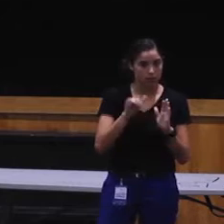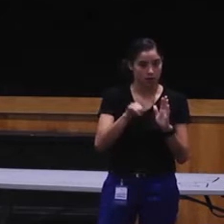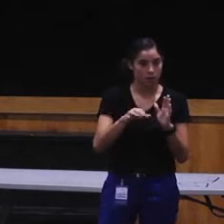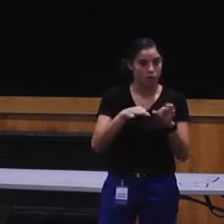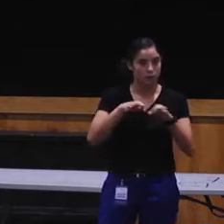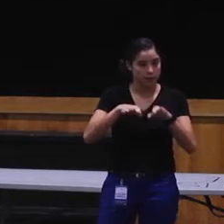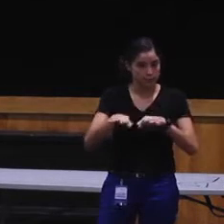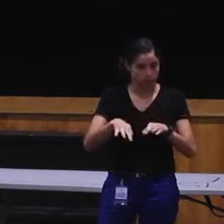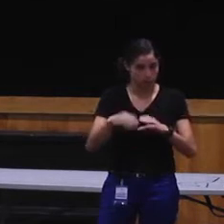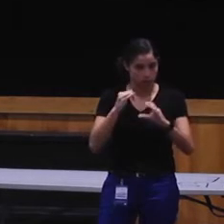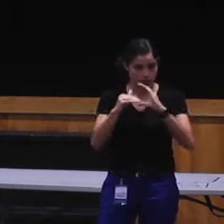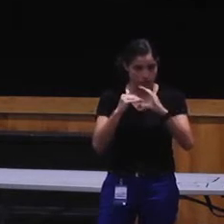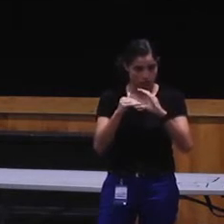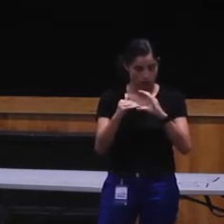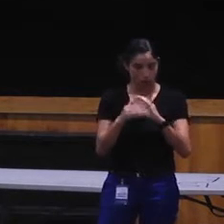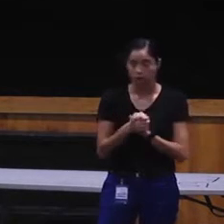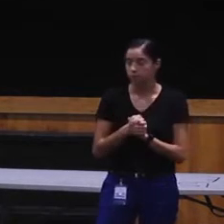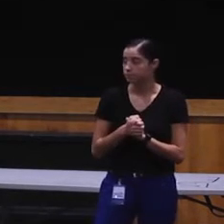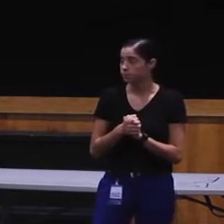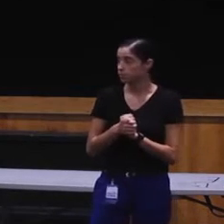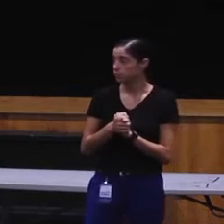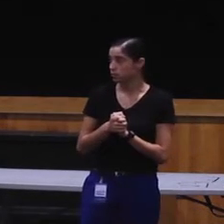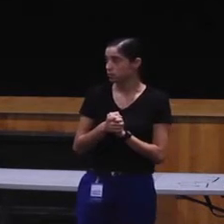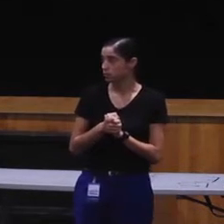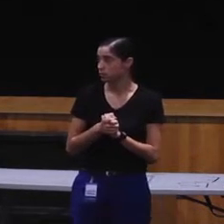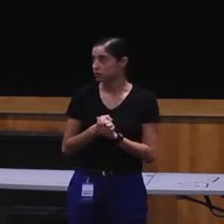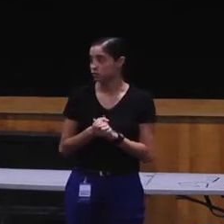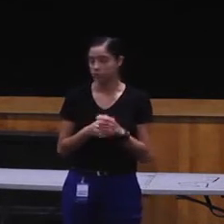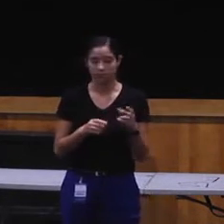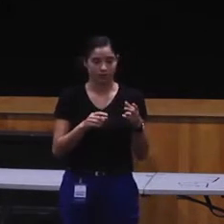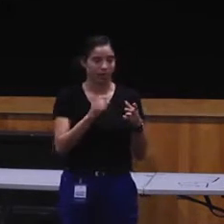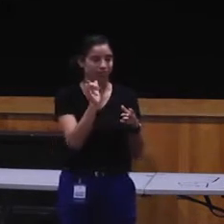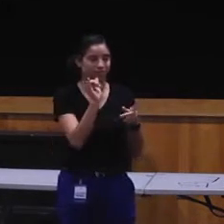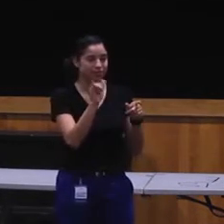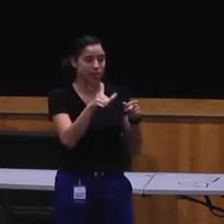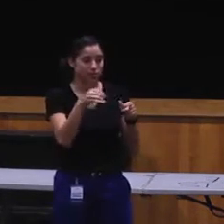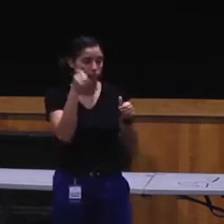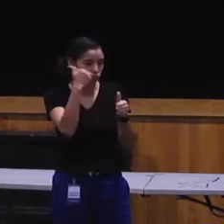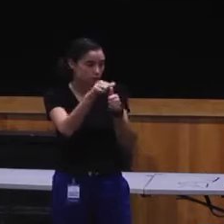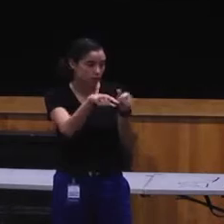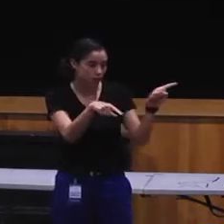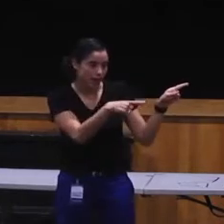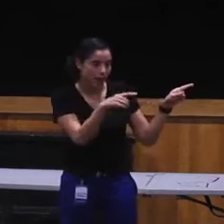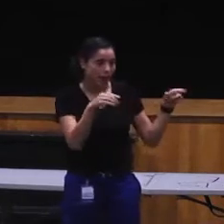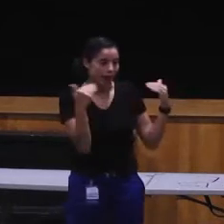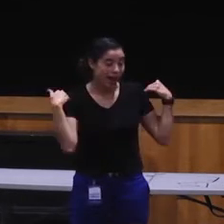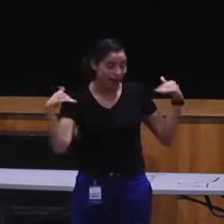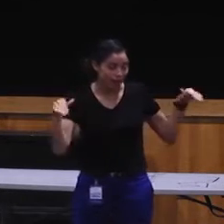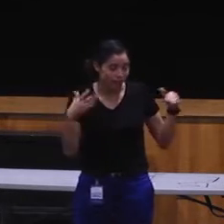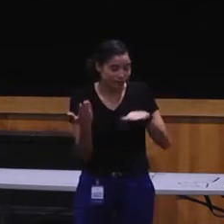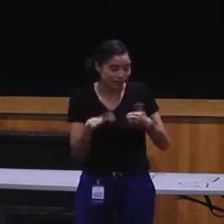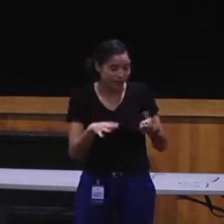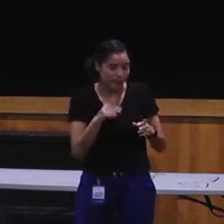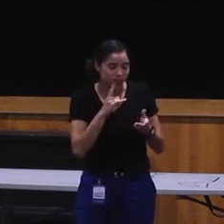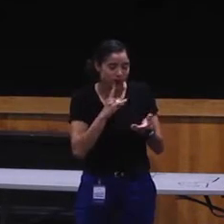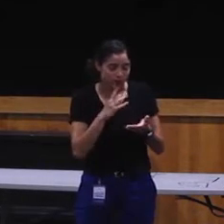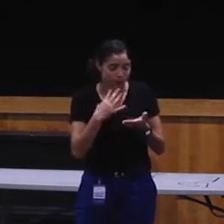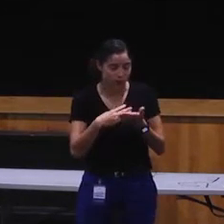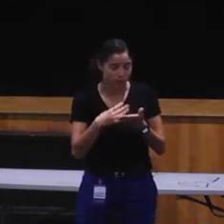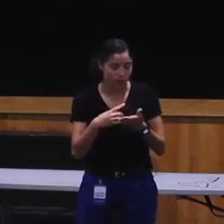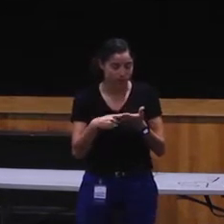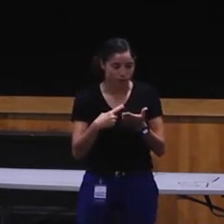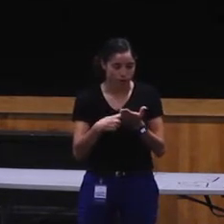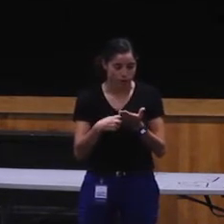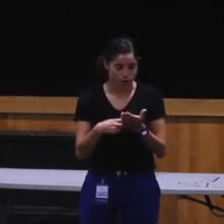County. We've pulled out just the AUP. And that's what the Angel of Death was talking about. So anything that you have, anytime you're on any of our machines, any of